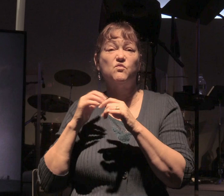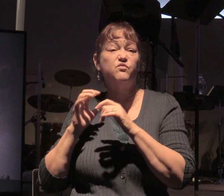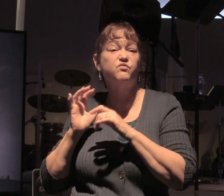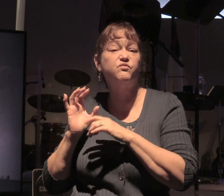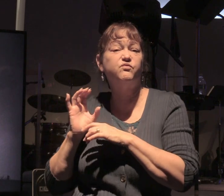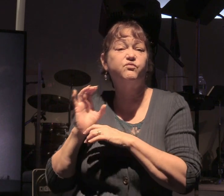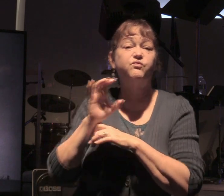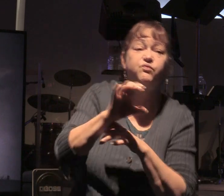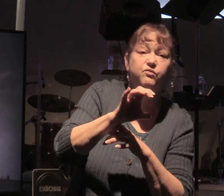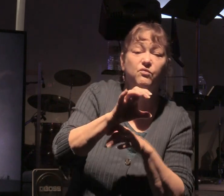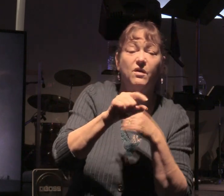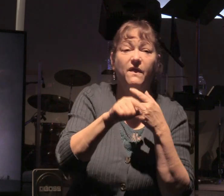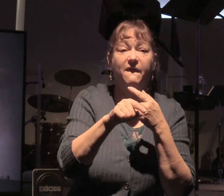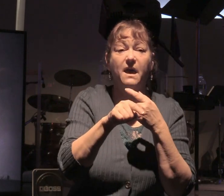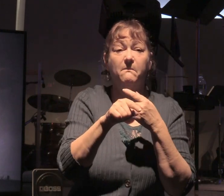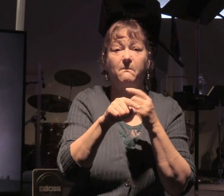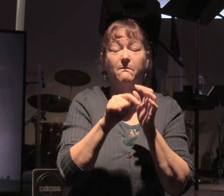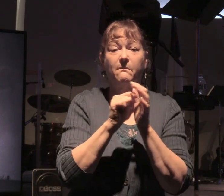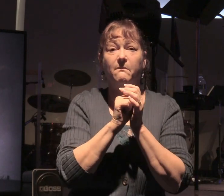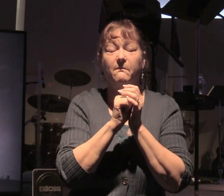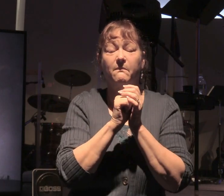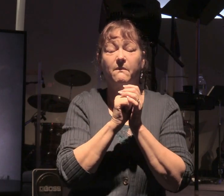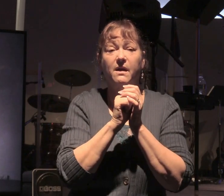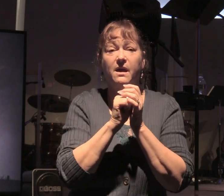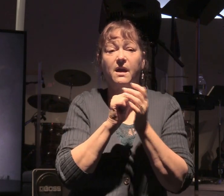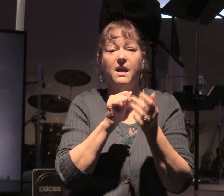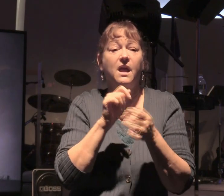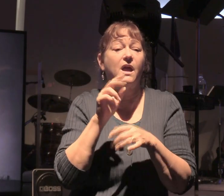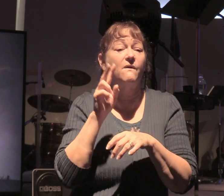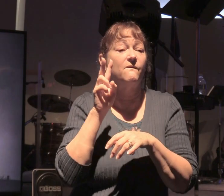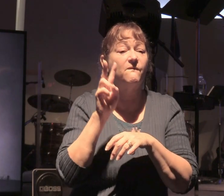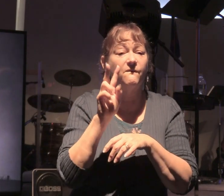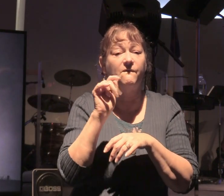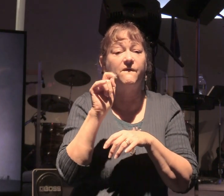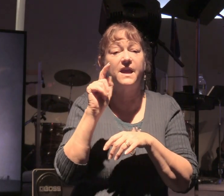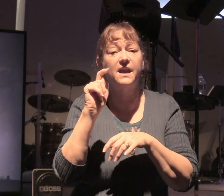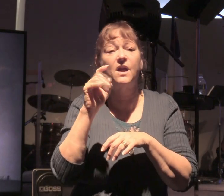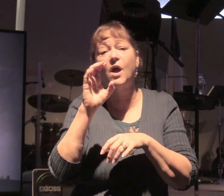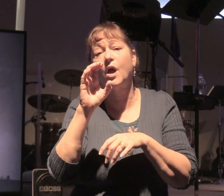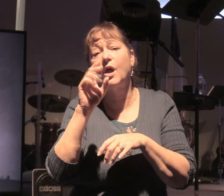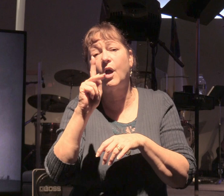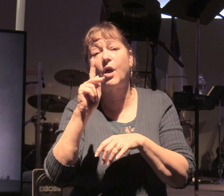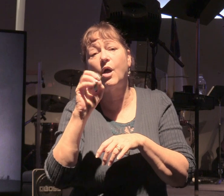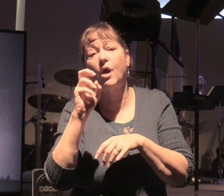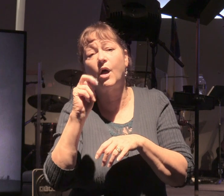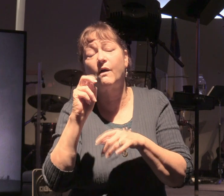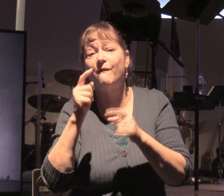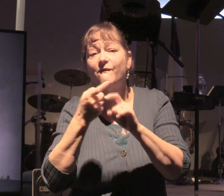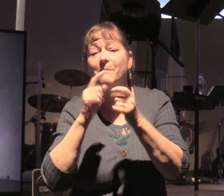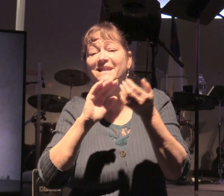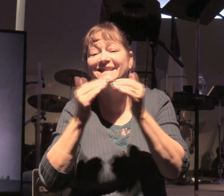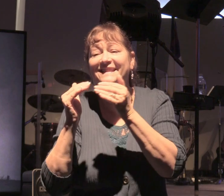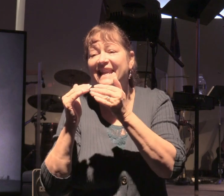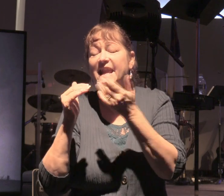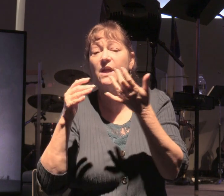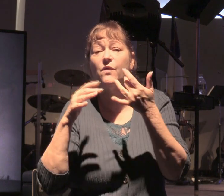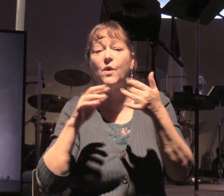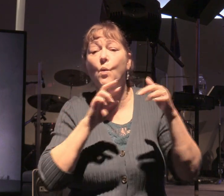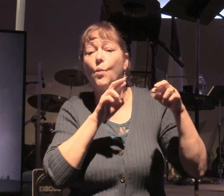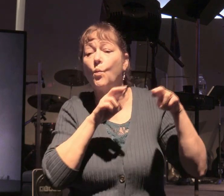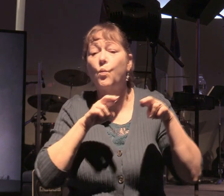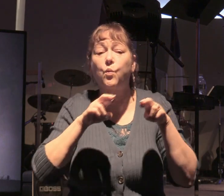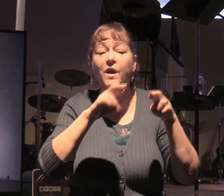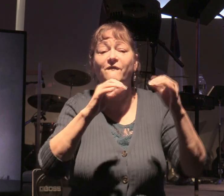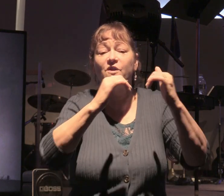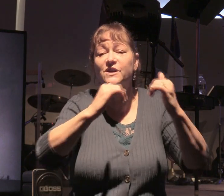North Vietnamese and Communist Viet Cong forces from the city, the Perfume River